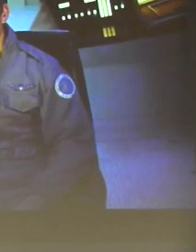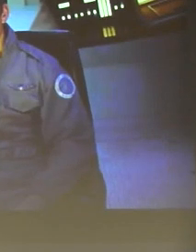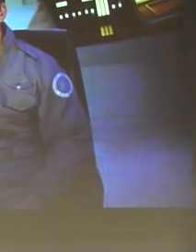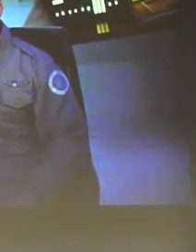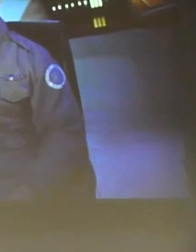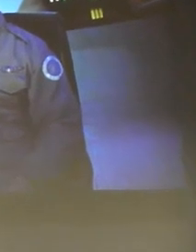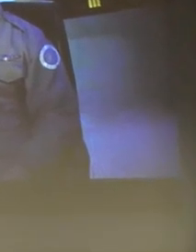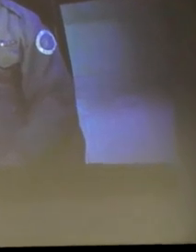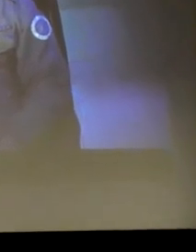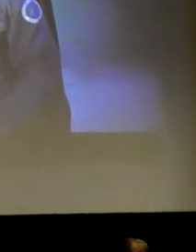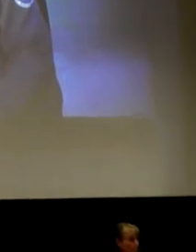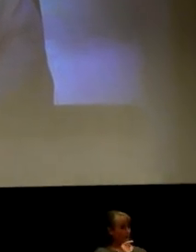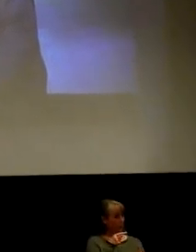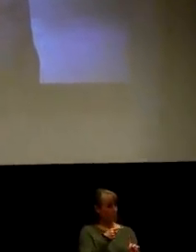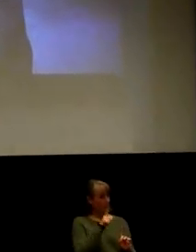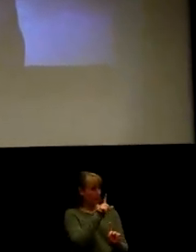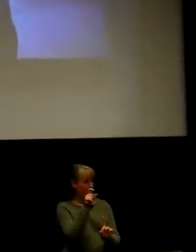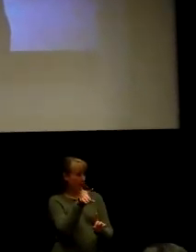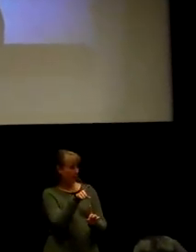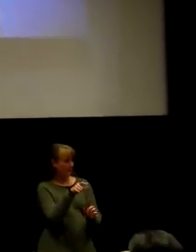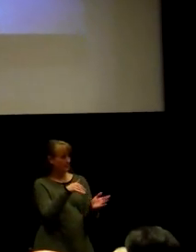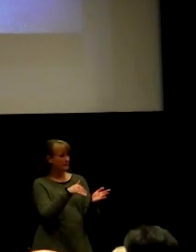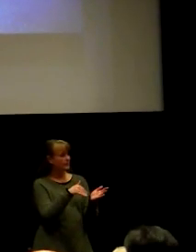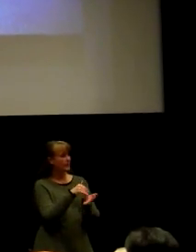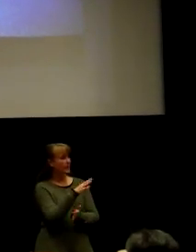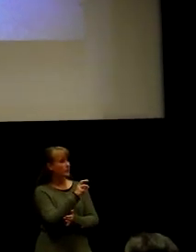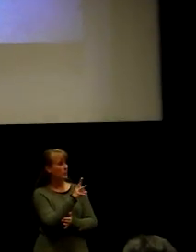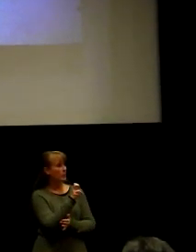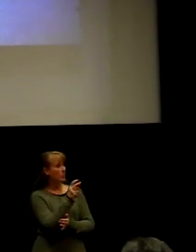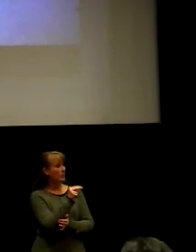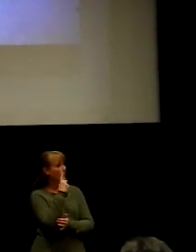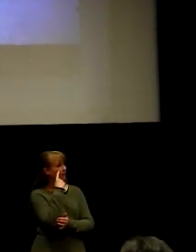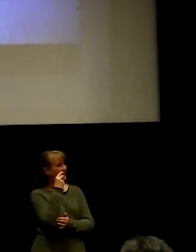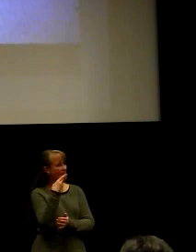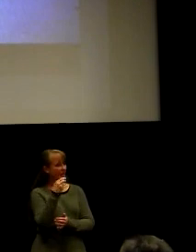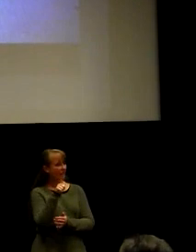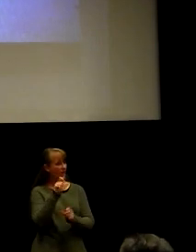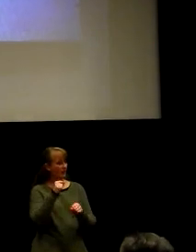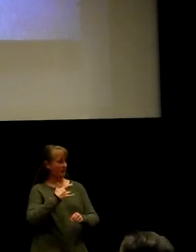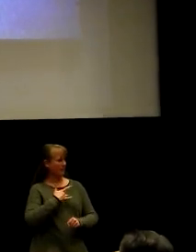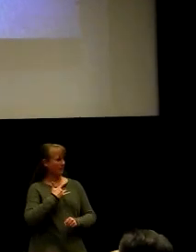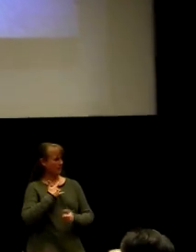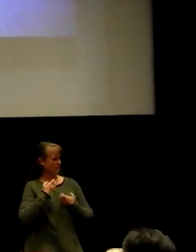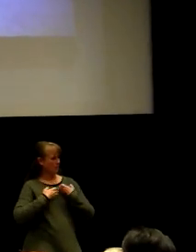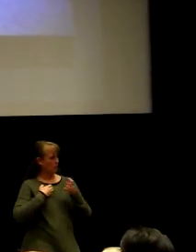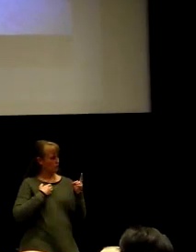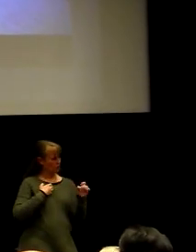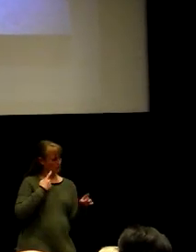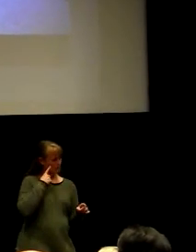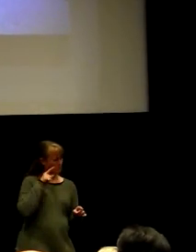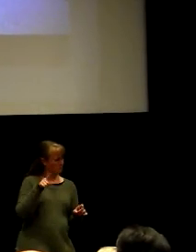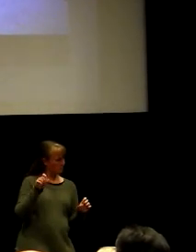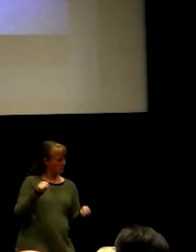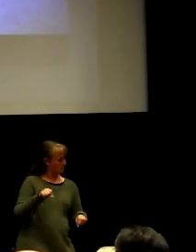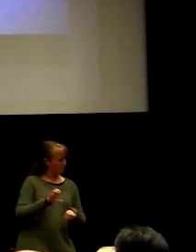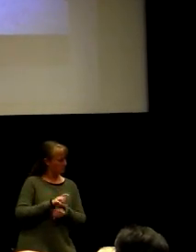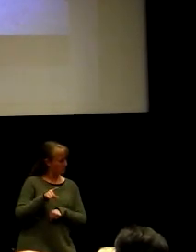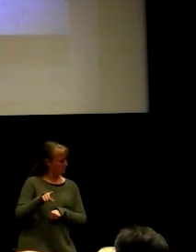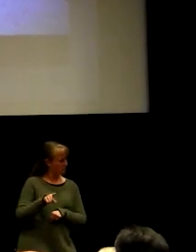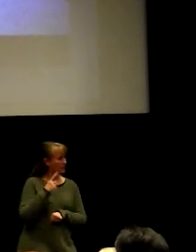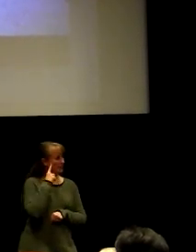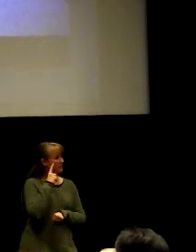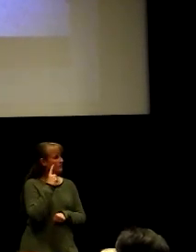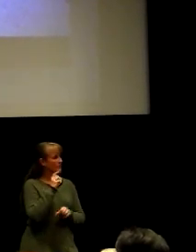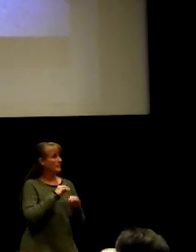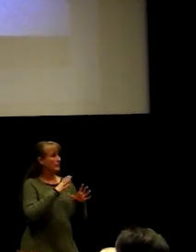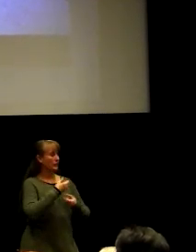The interviewer there asks Dr. Bowman if he thinks that Hal can actually feel emotions, because he clearly seems to